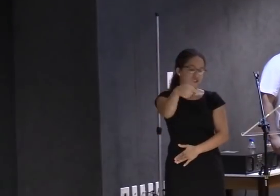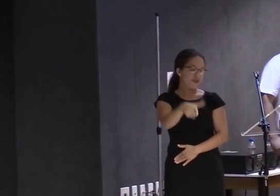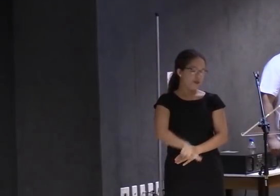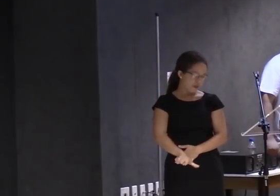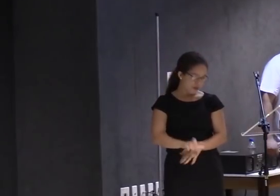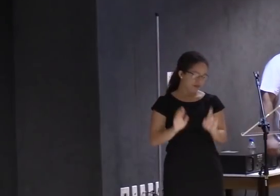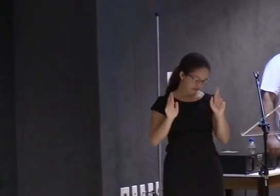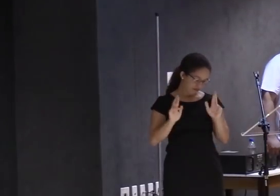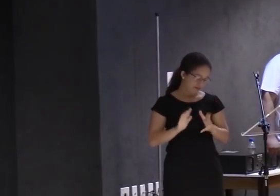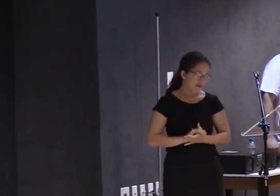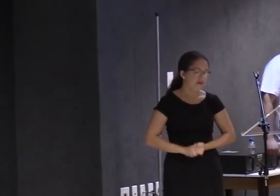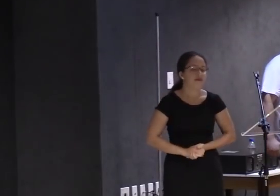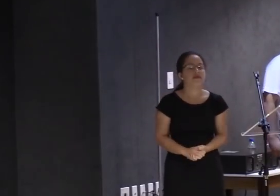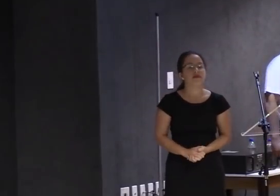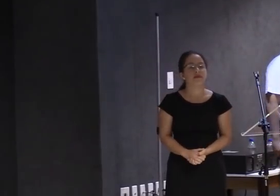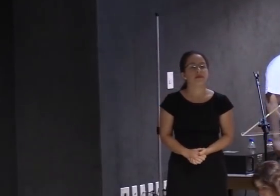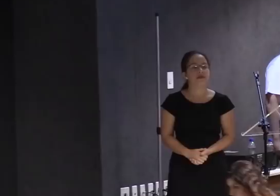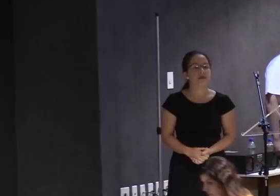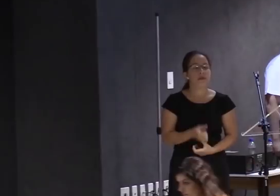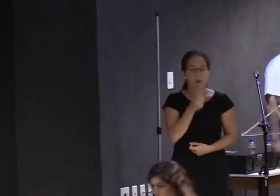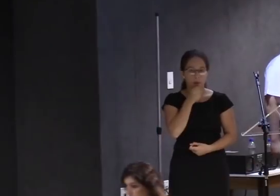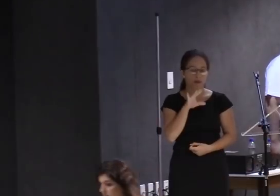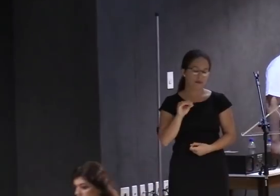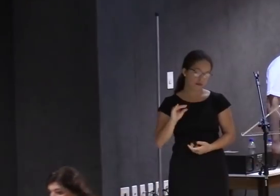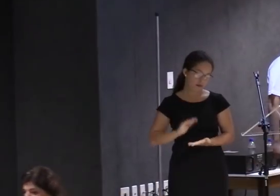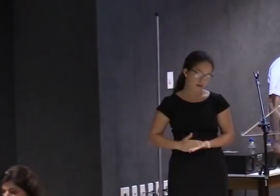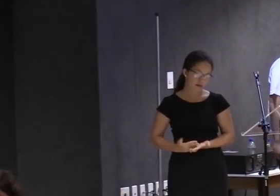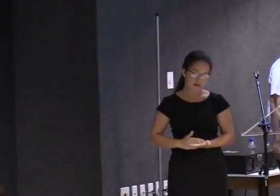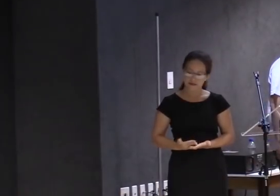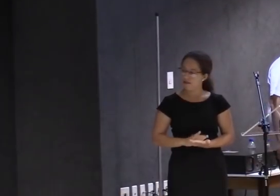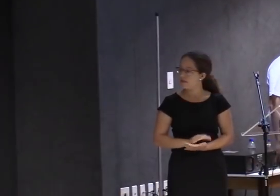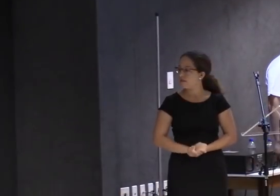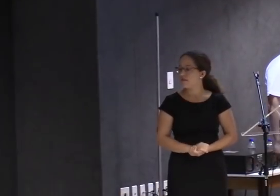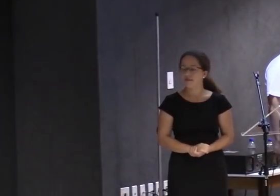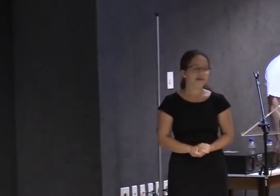Espírito Santo, mas eu espero que eu venha aqui mais vezes.